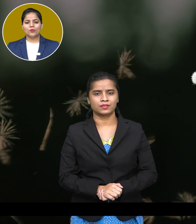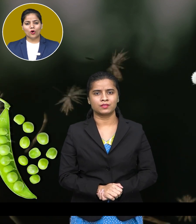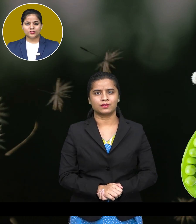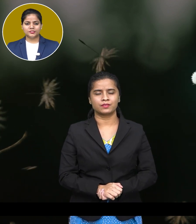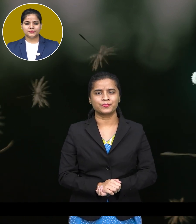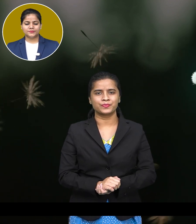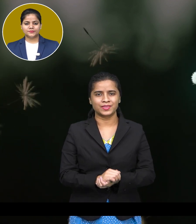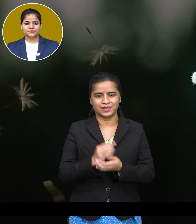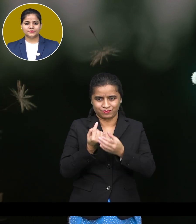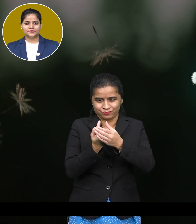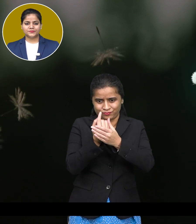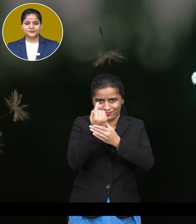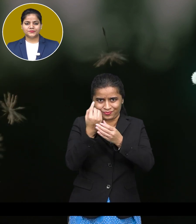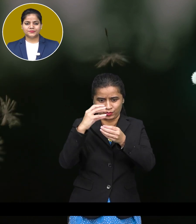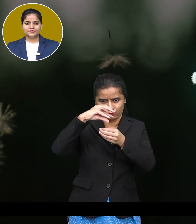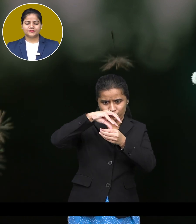pod,